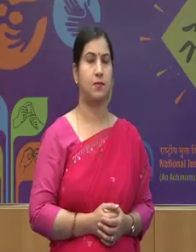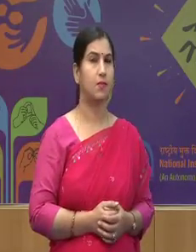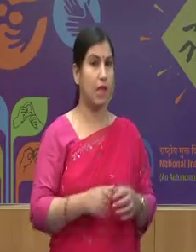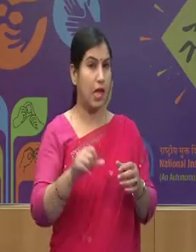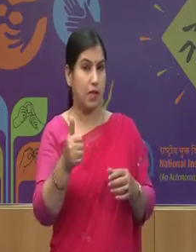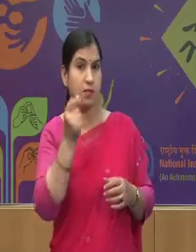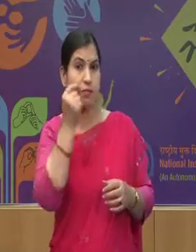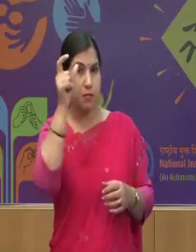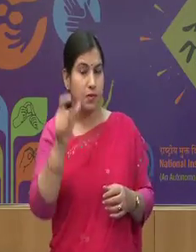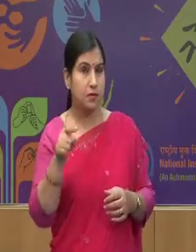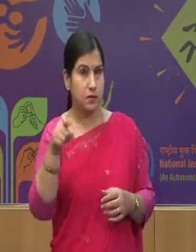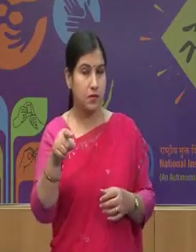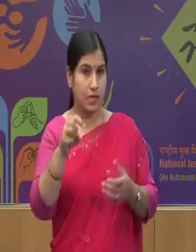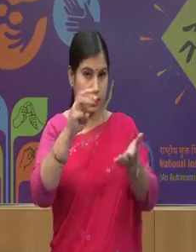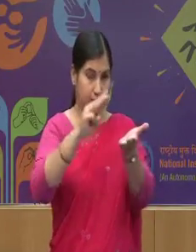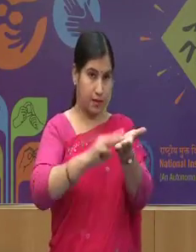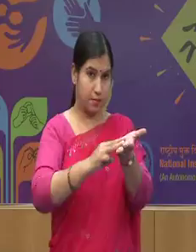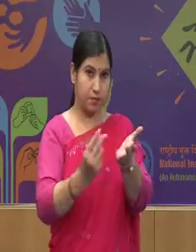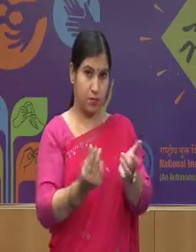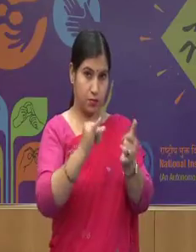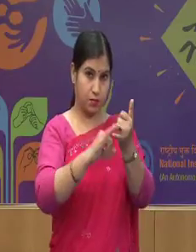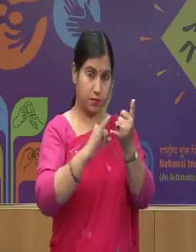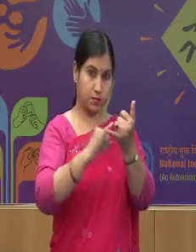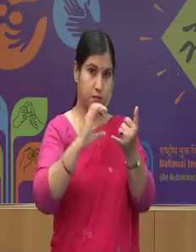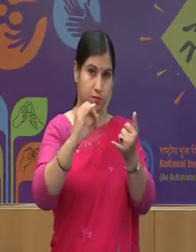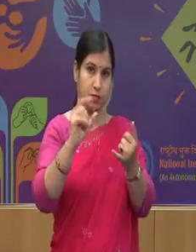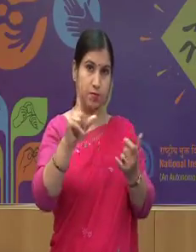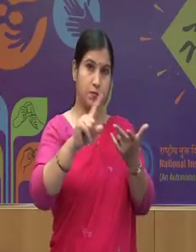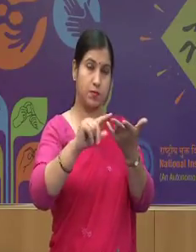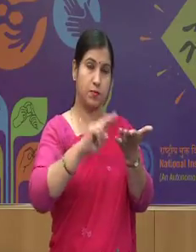Mussolini's rule continued from the year 1925